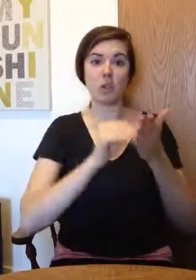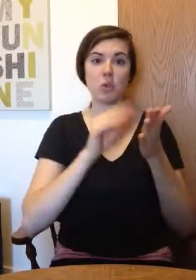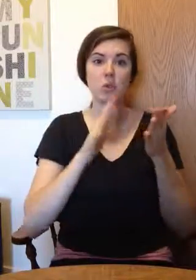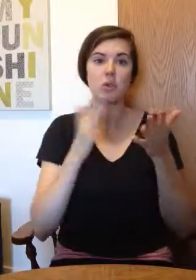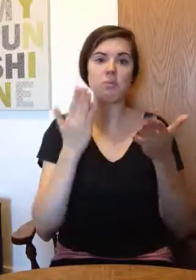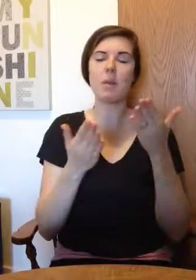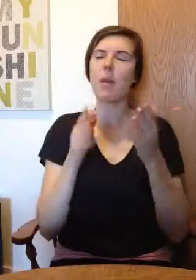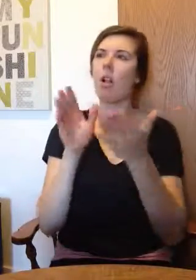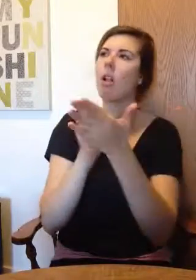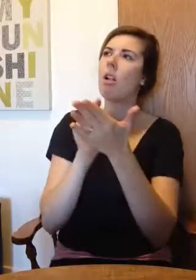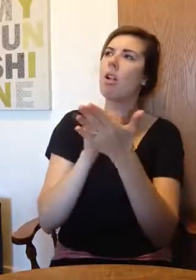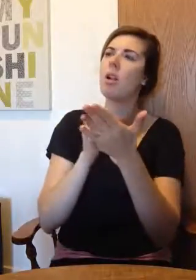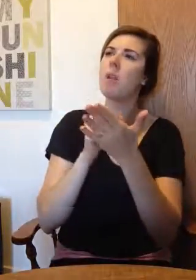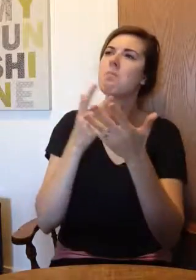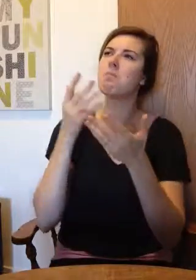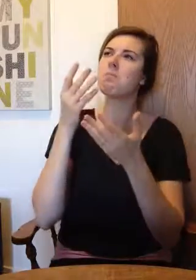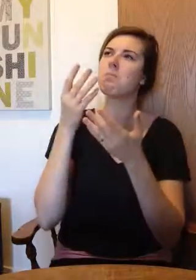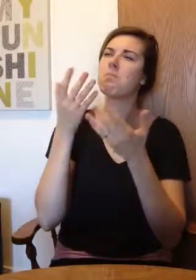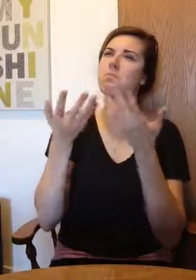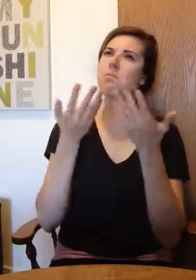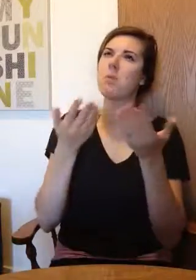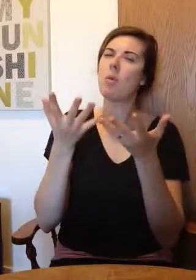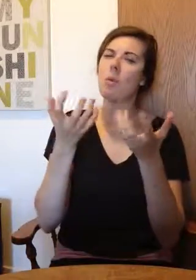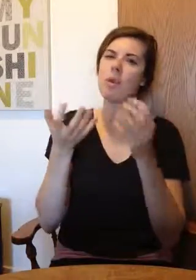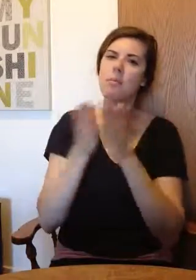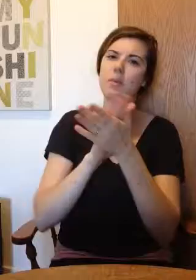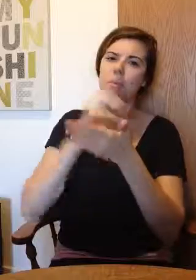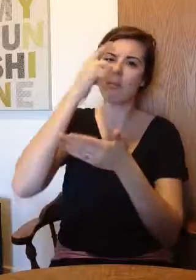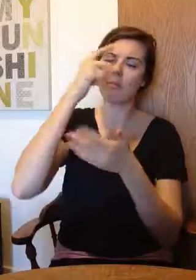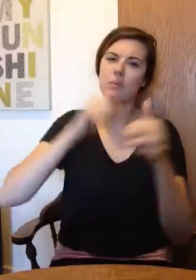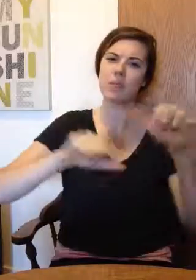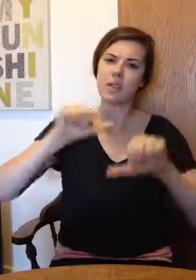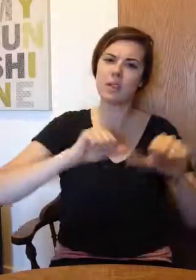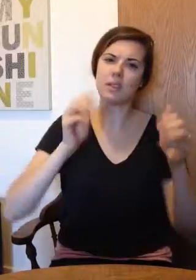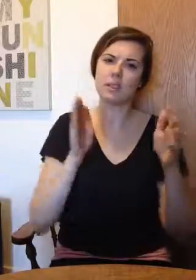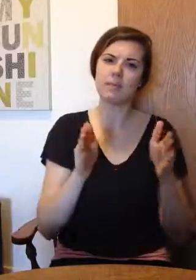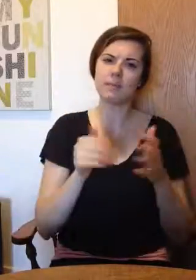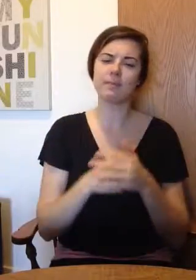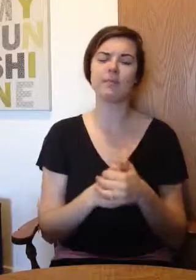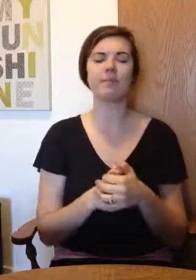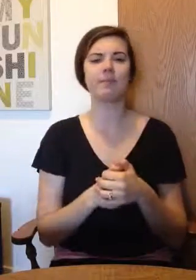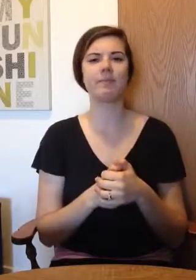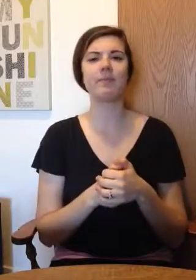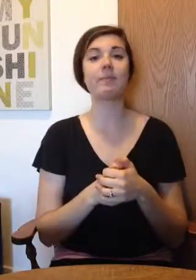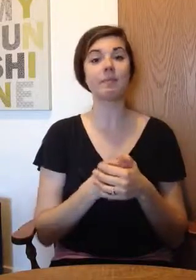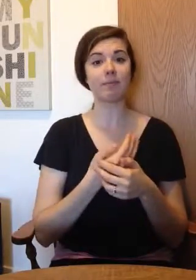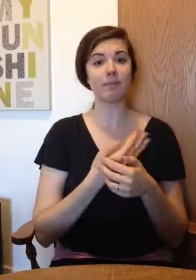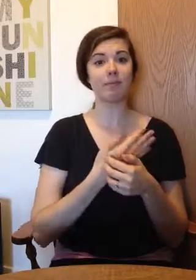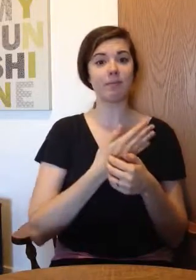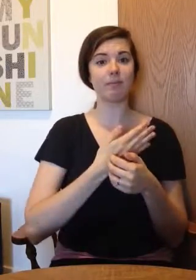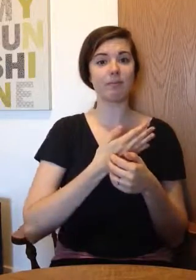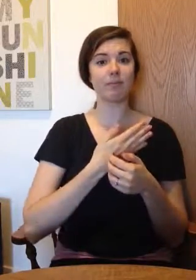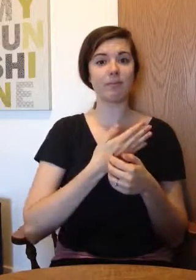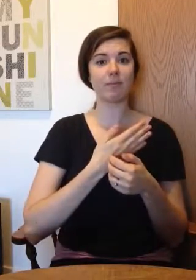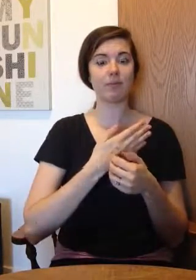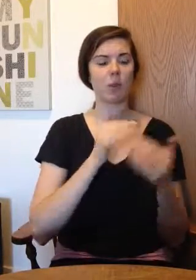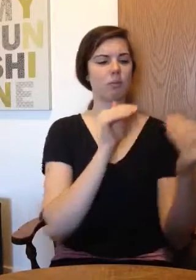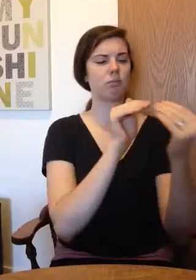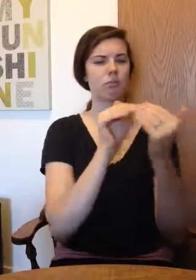my lab mate Tim Marzullo and myself decided that, what if we took this complex equipment that we have for studying the brain and made it